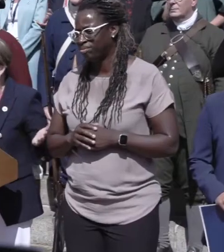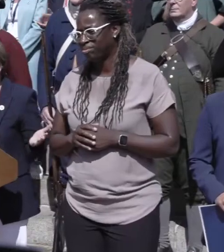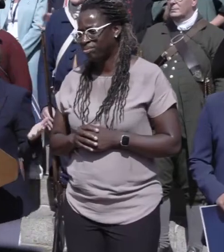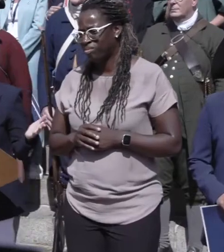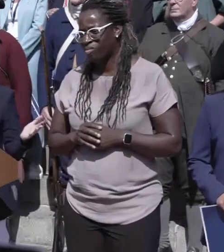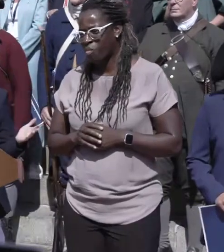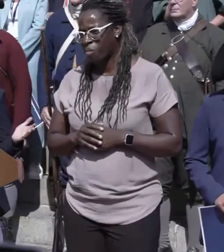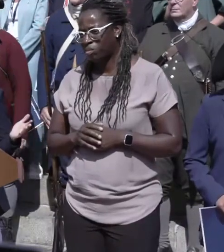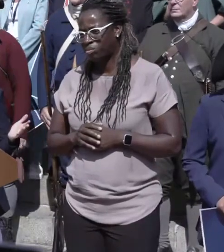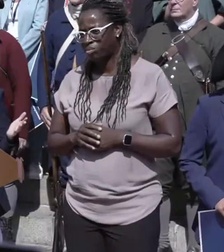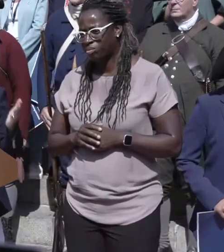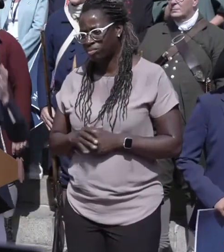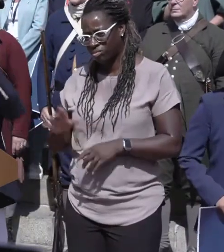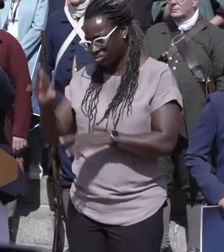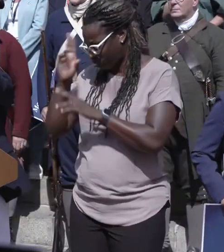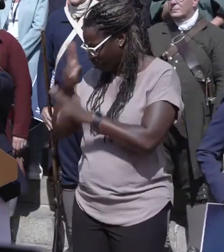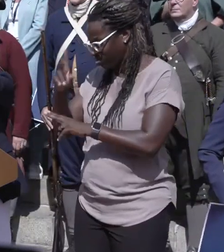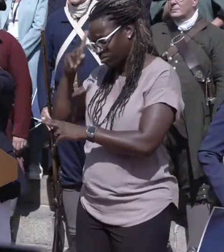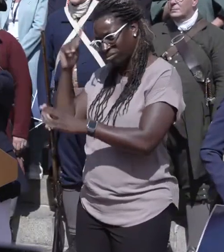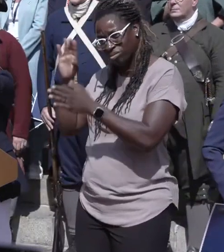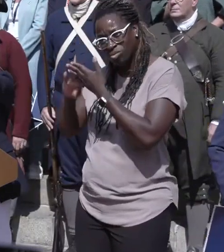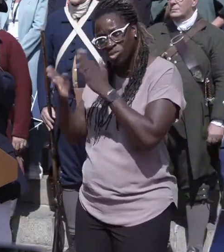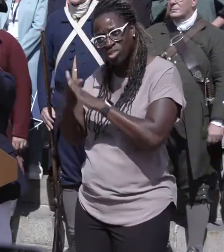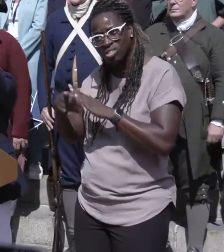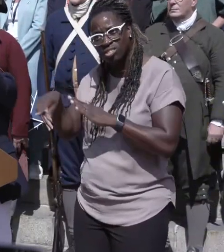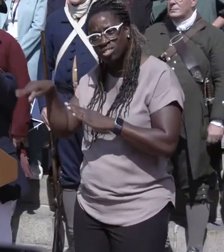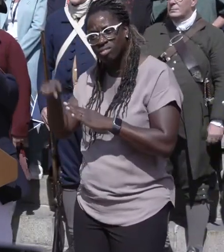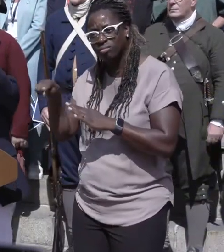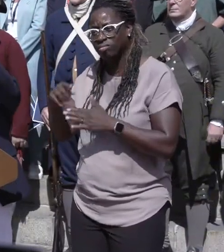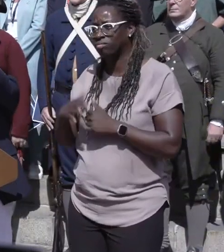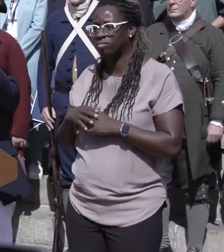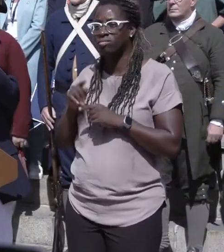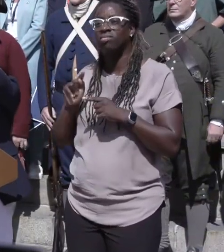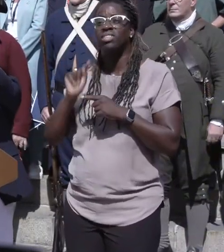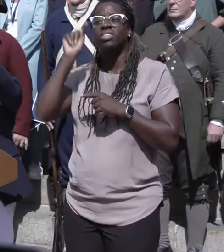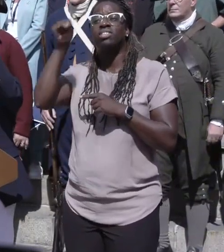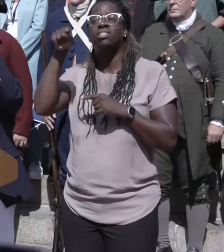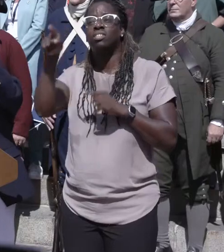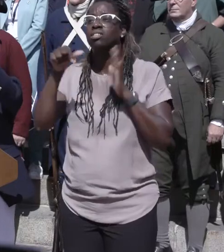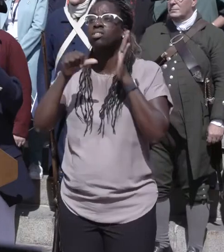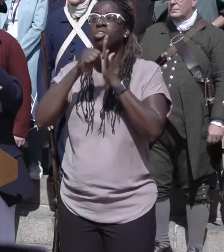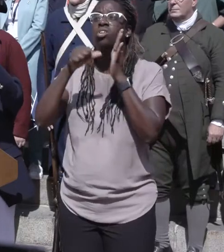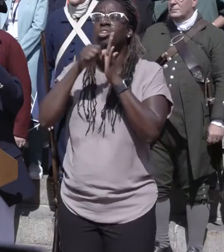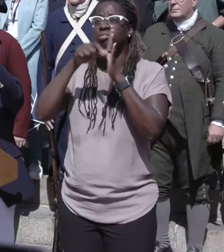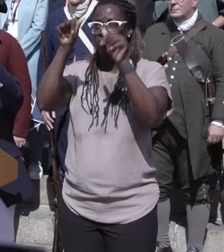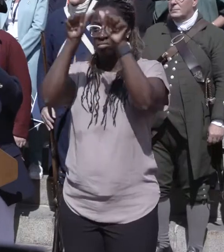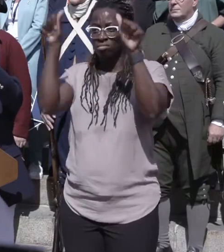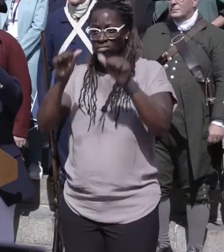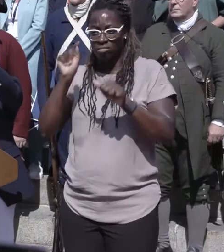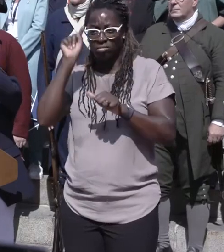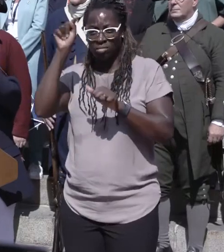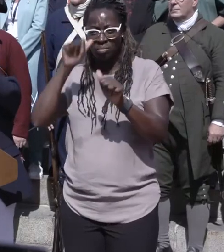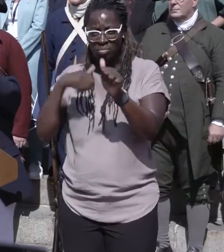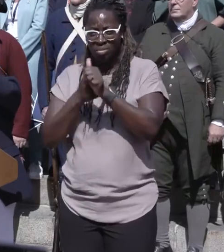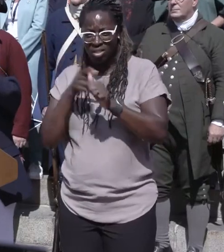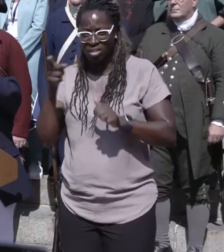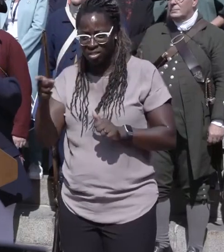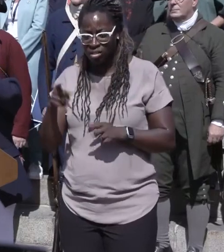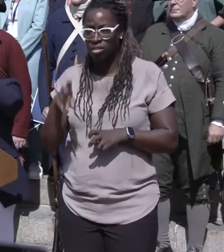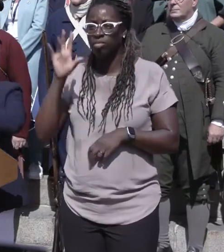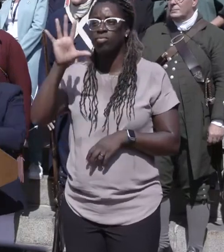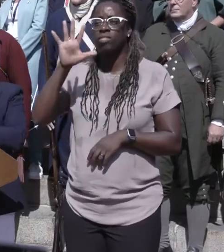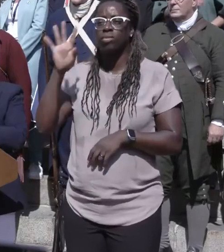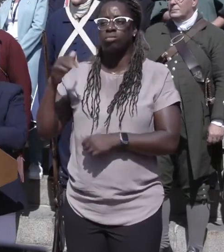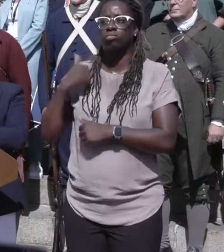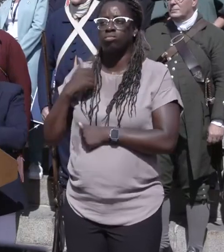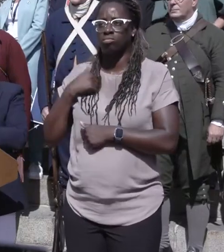We honor our Black community. Right behind you all is the monument to the 54th Regiment. You know that